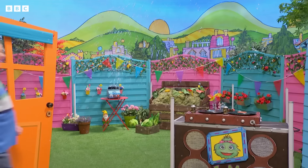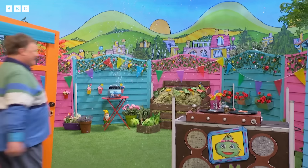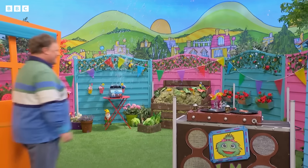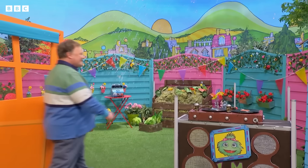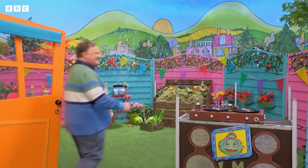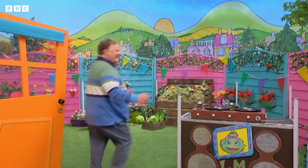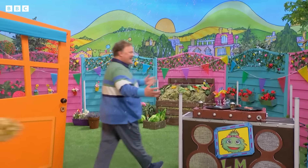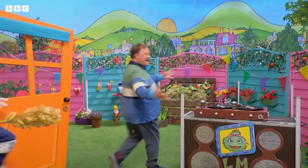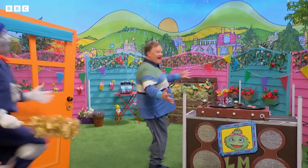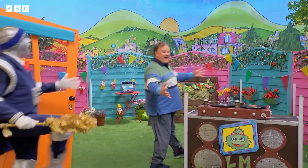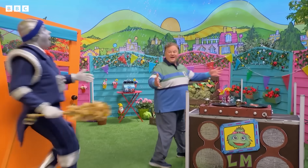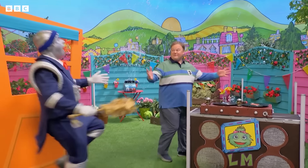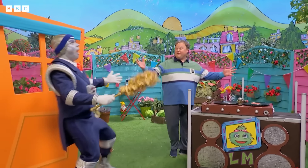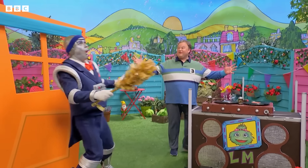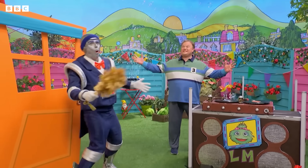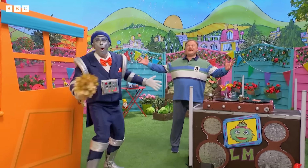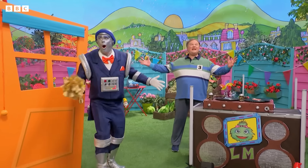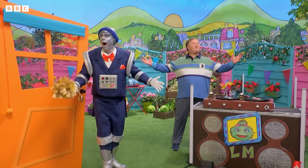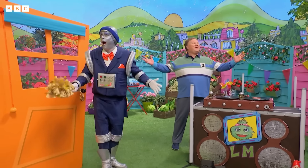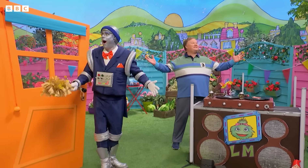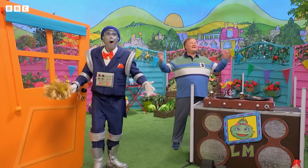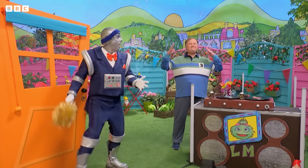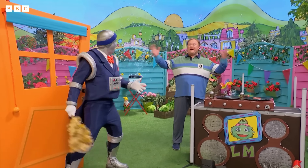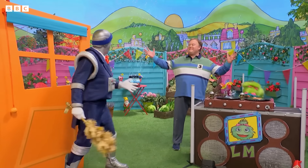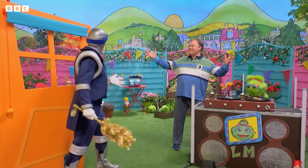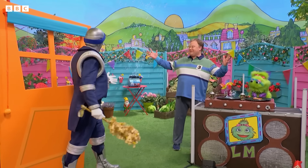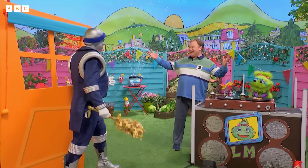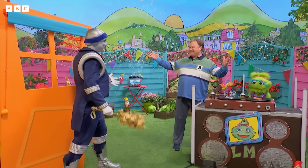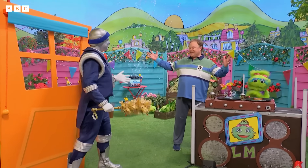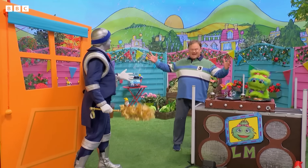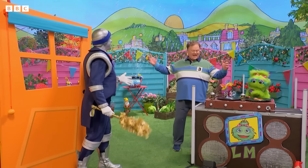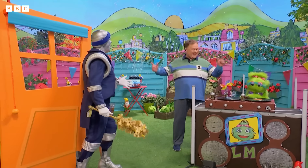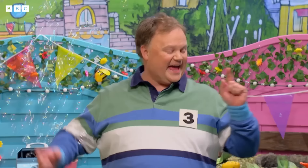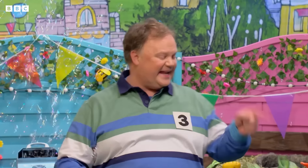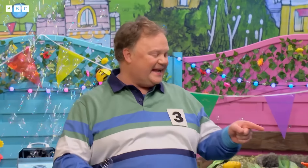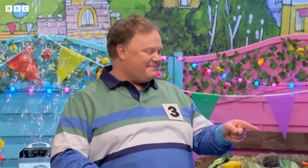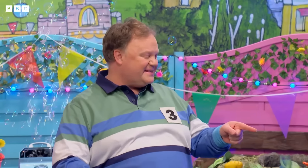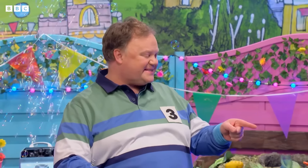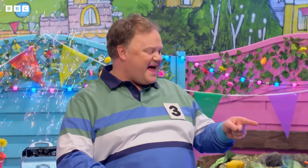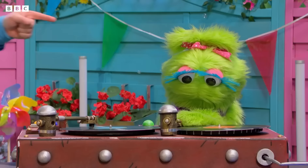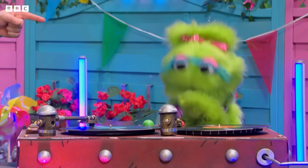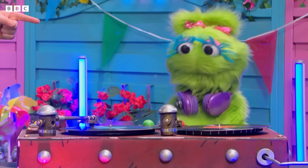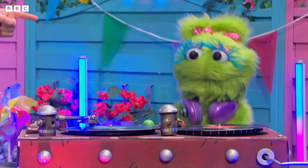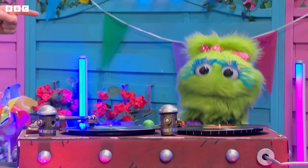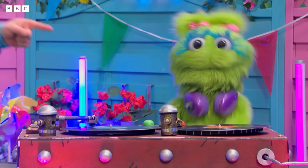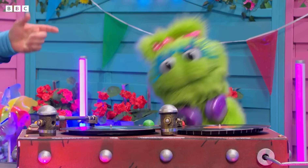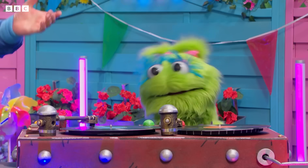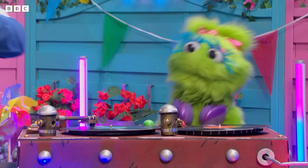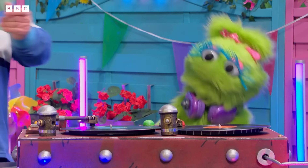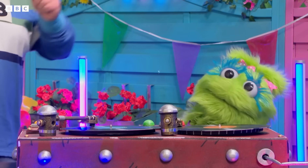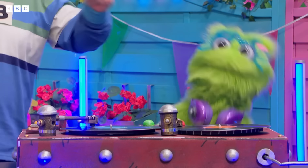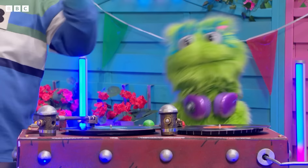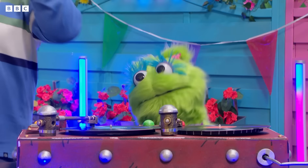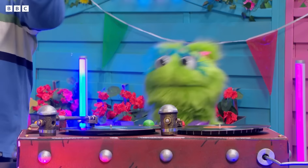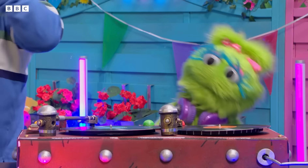Yes, sir. Ta-da! For a celebration bubble party. Hit it, little monster. Sir, it's official.